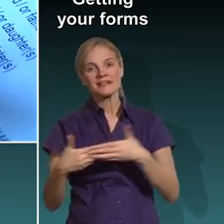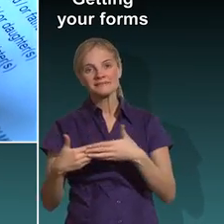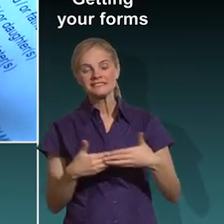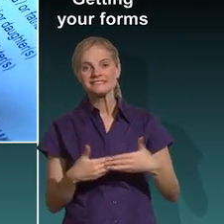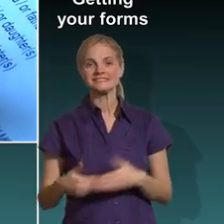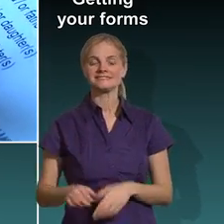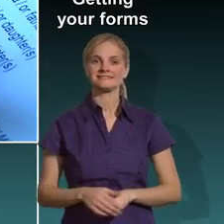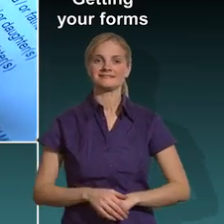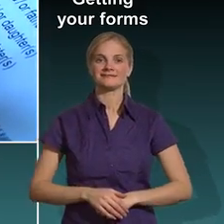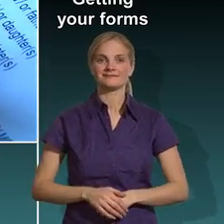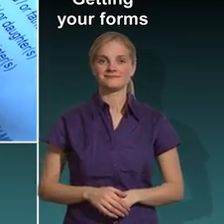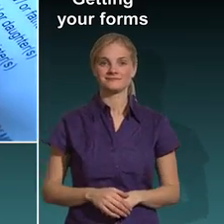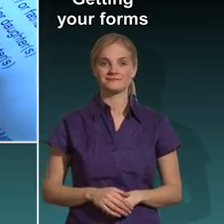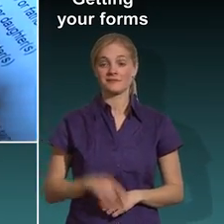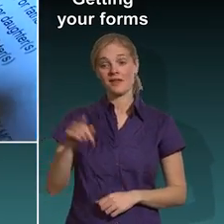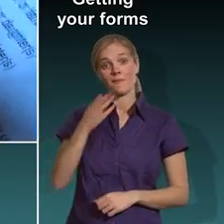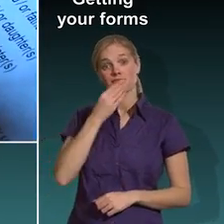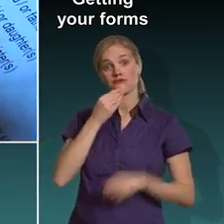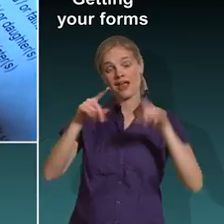including children and babies.